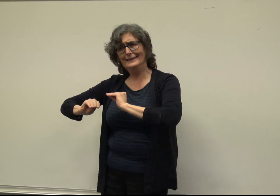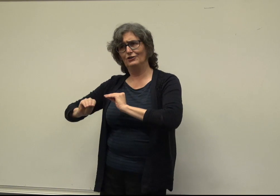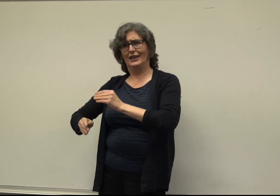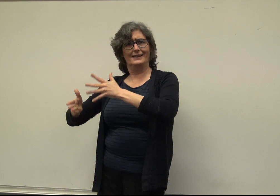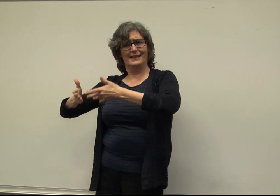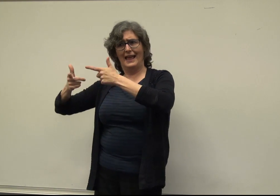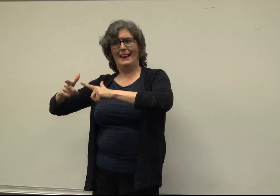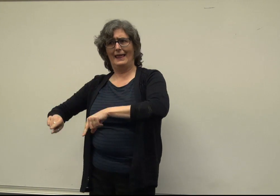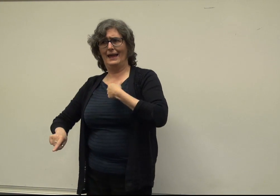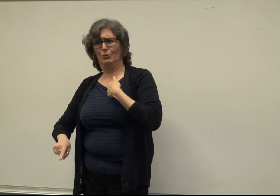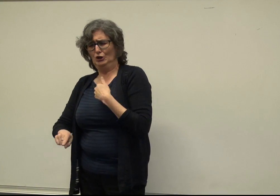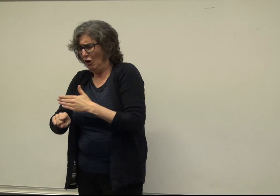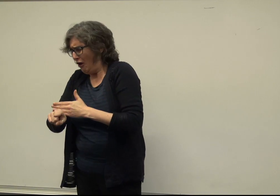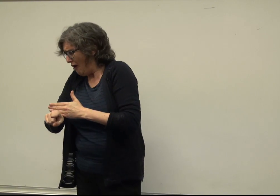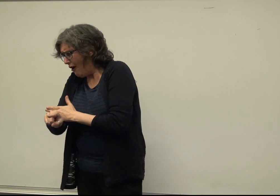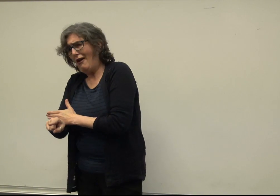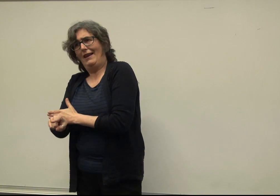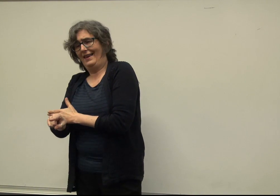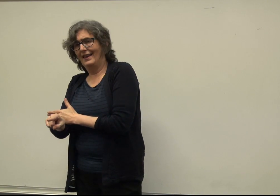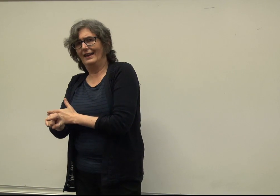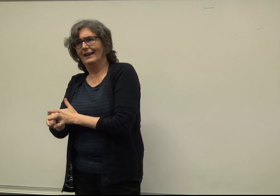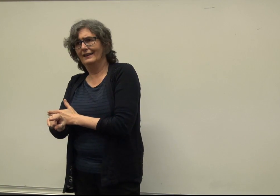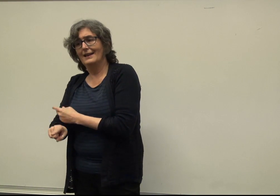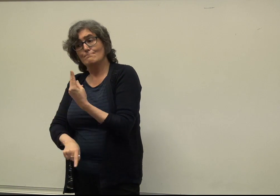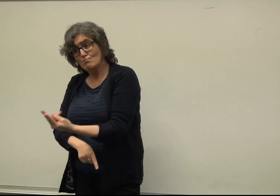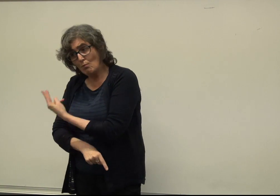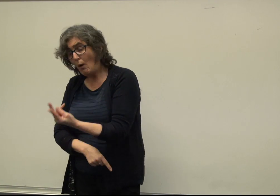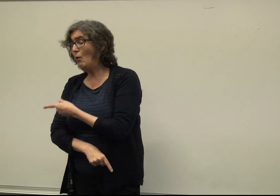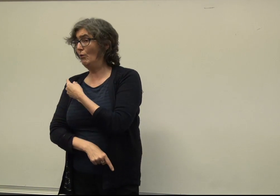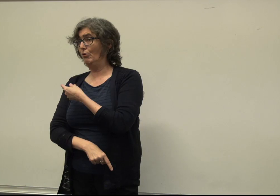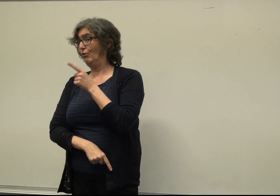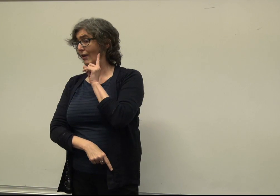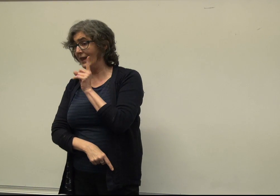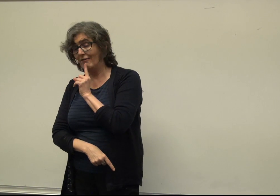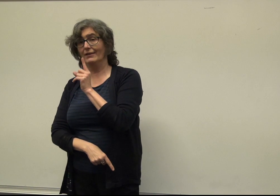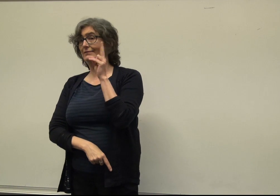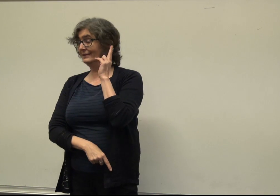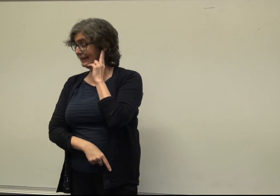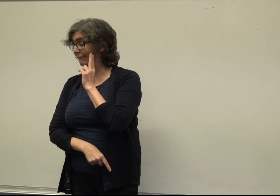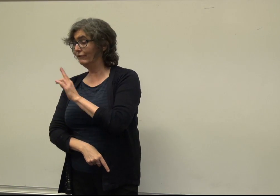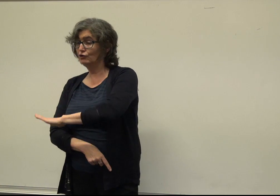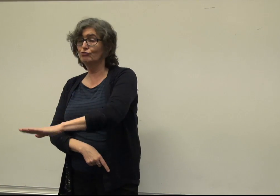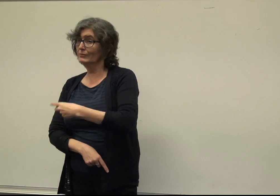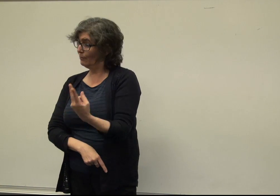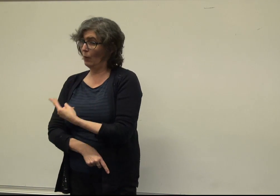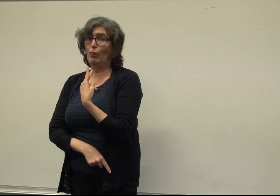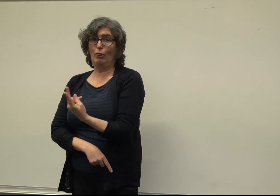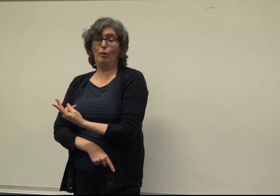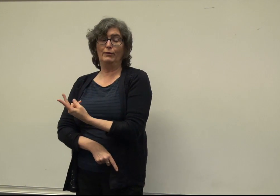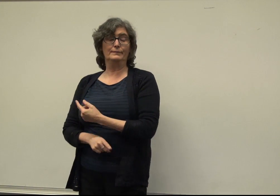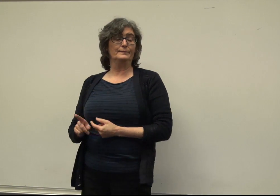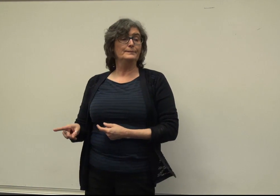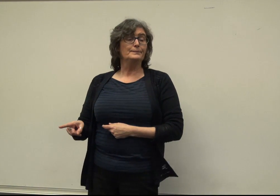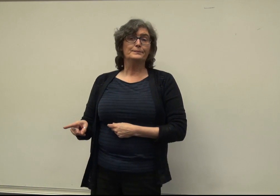children and hearing children. And the second principle of this program is